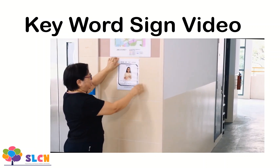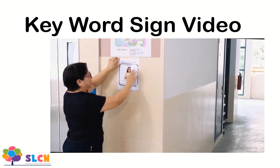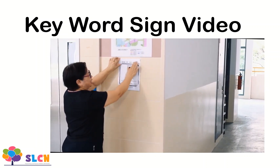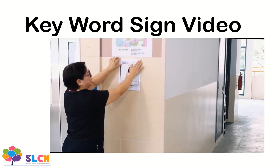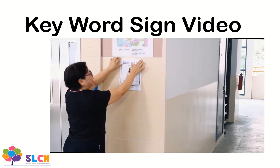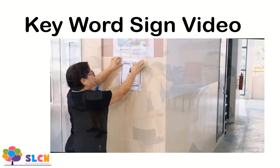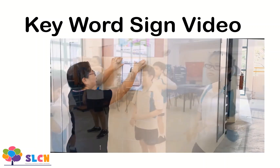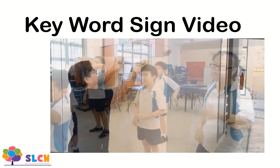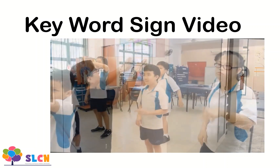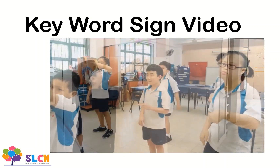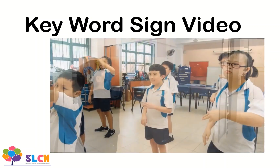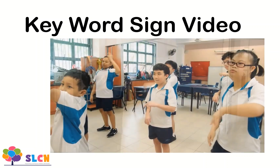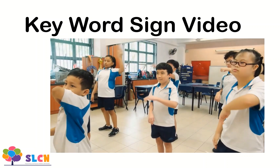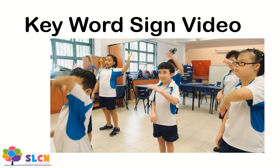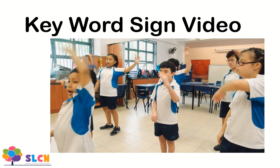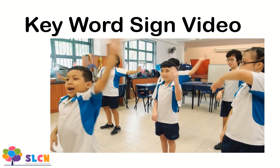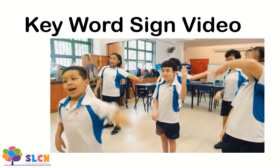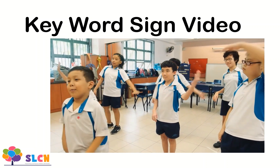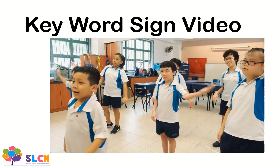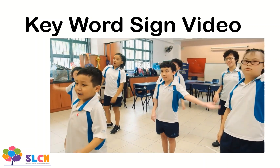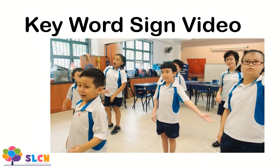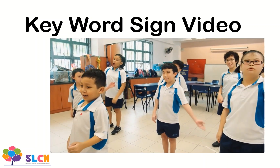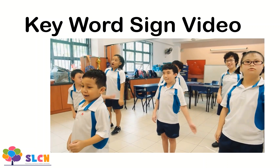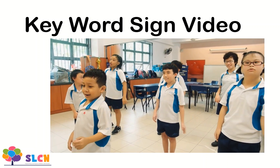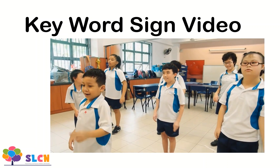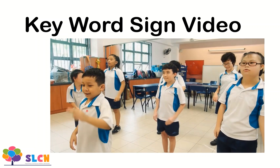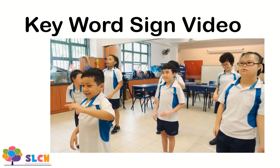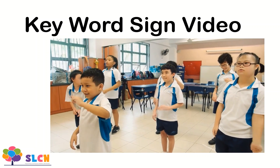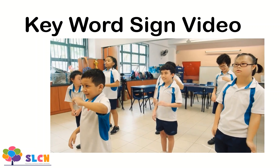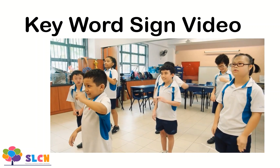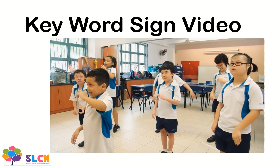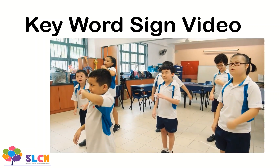using signs in songs and curriculum teaching.